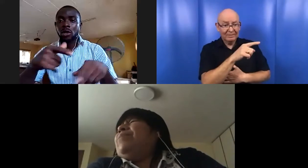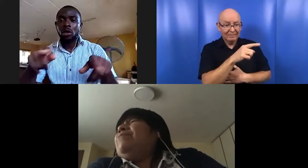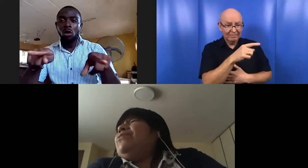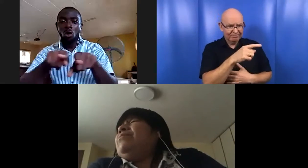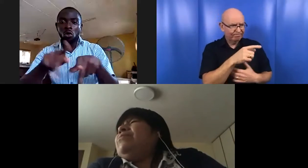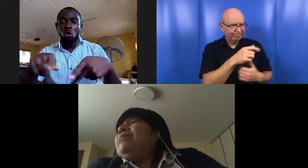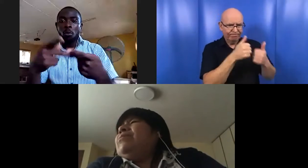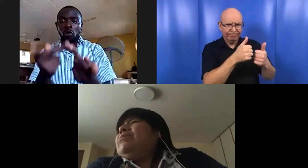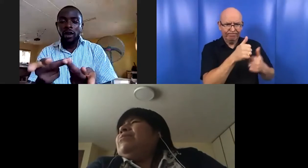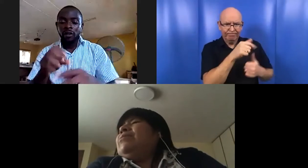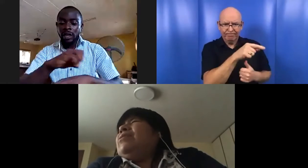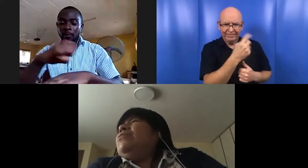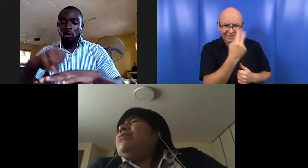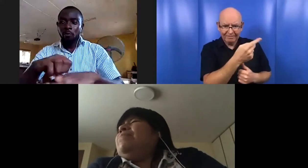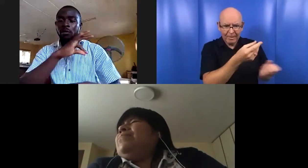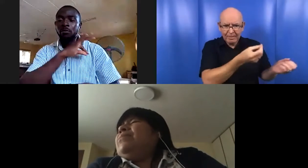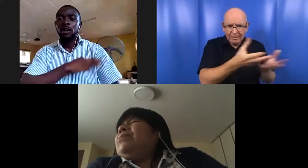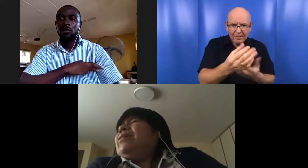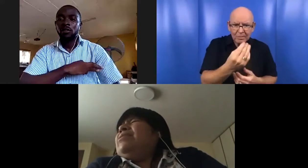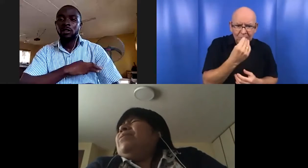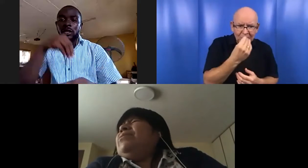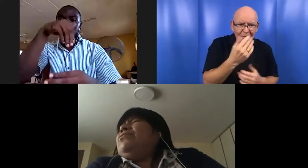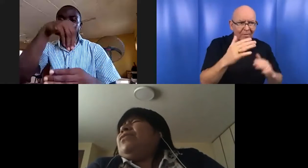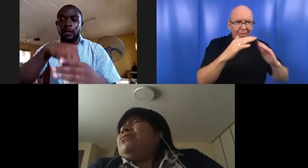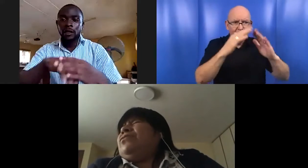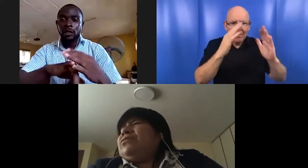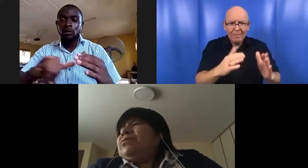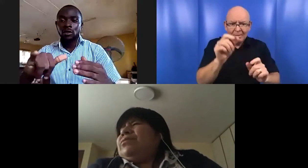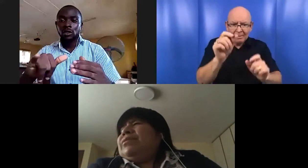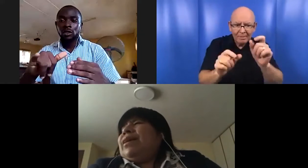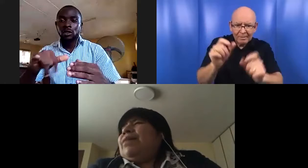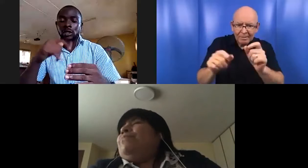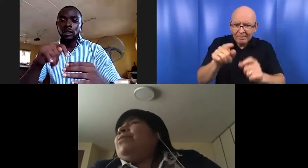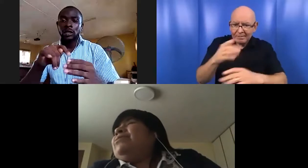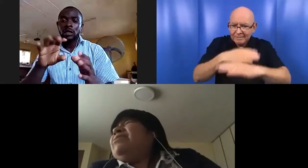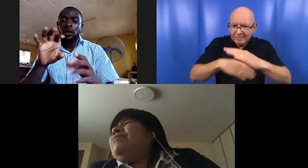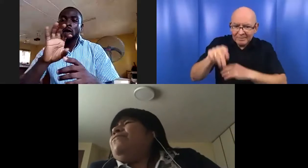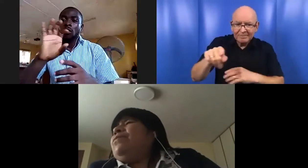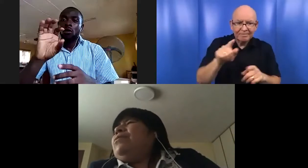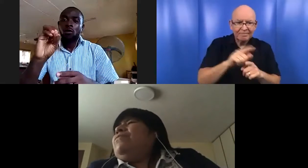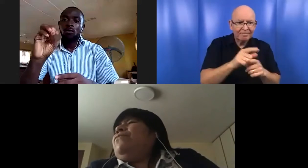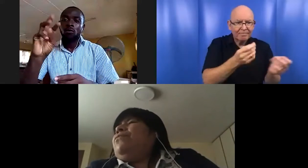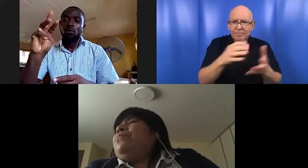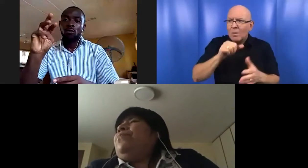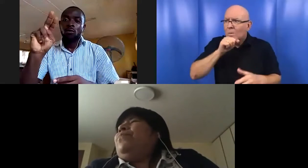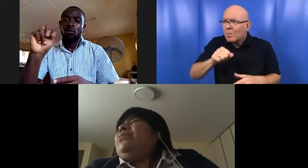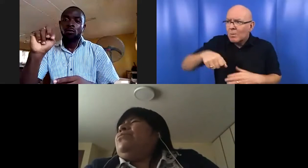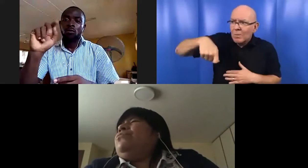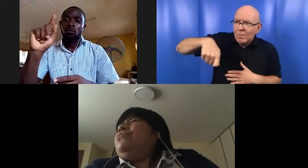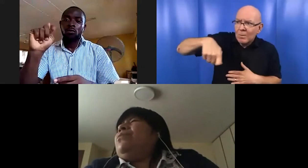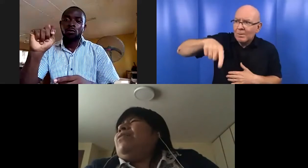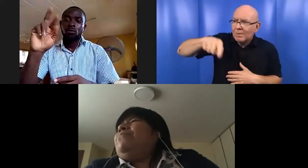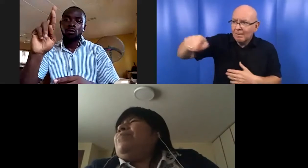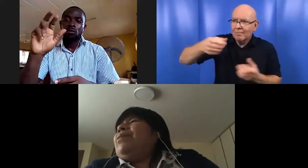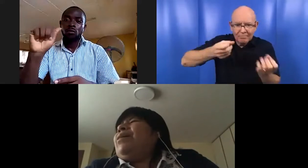unemployment benefit, including independent contractors and parental leave for persons